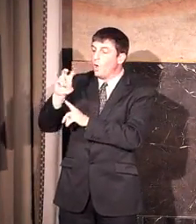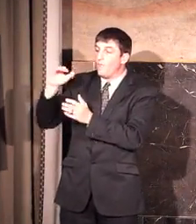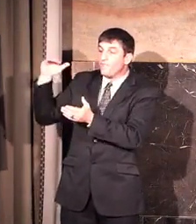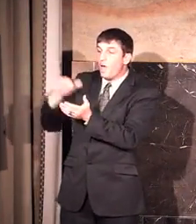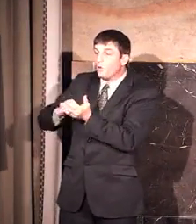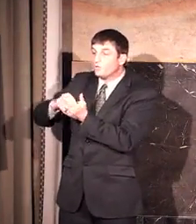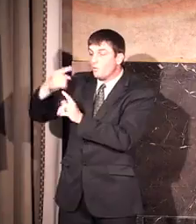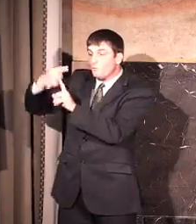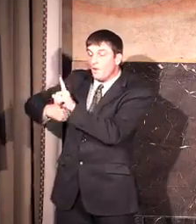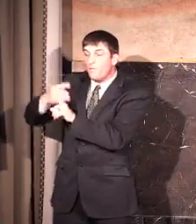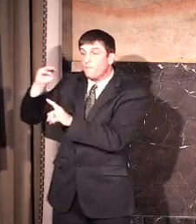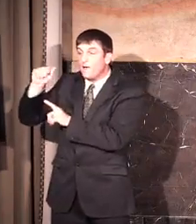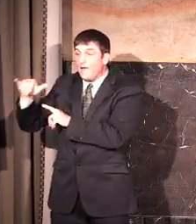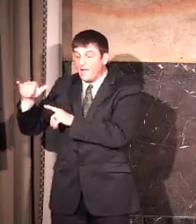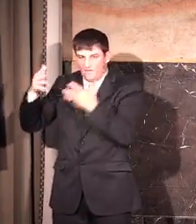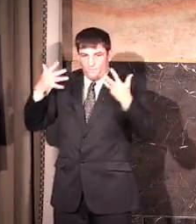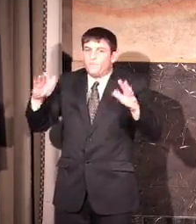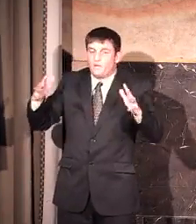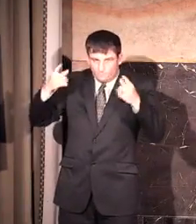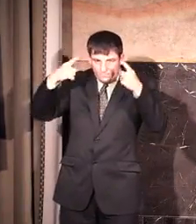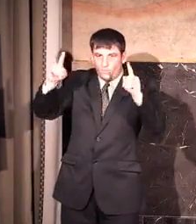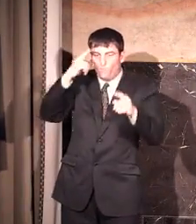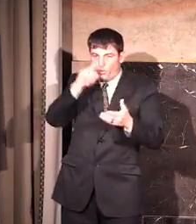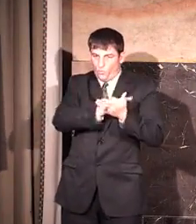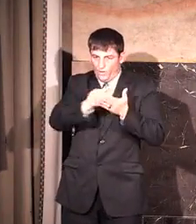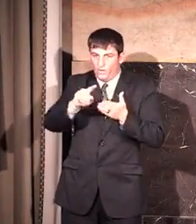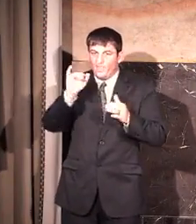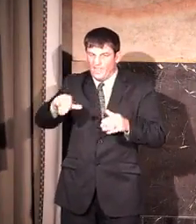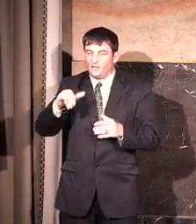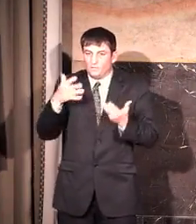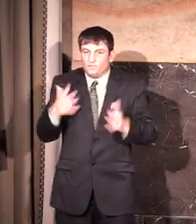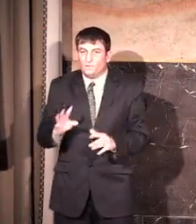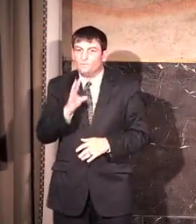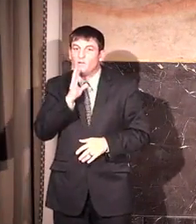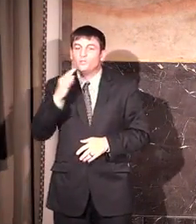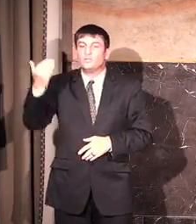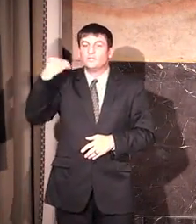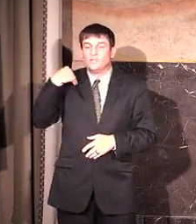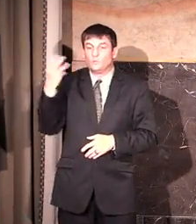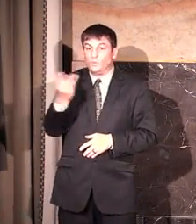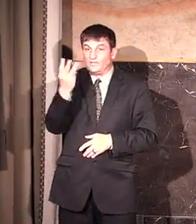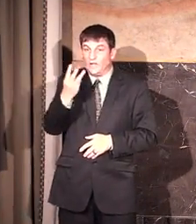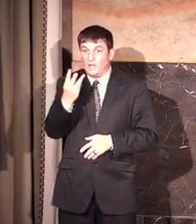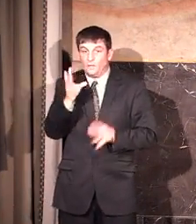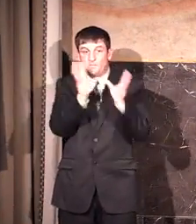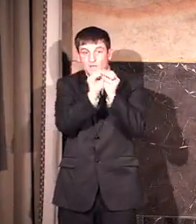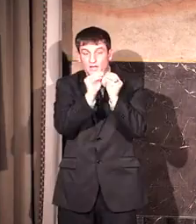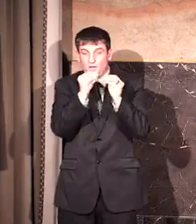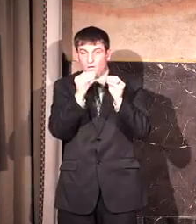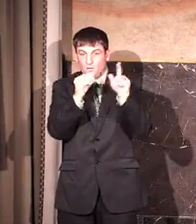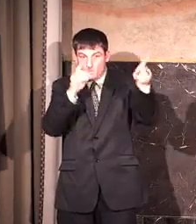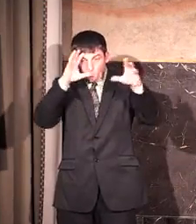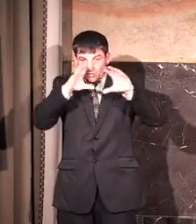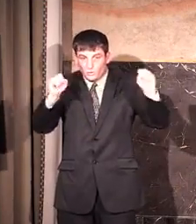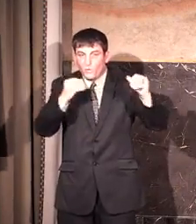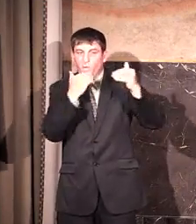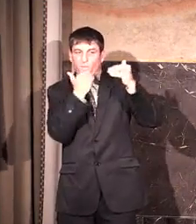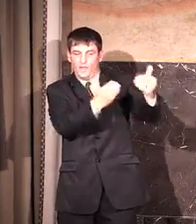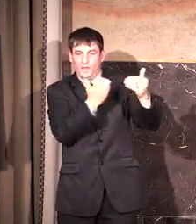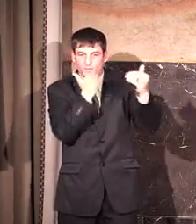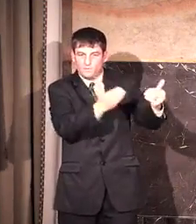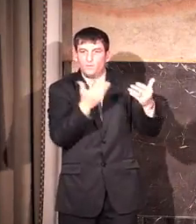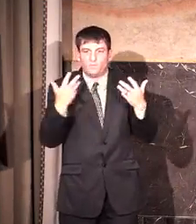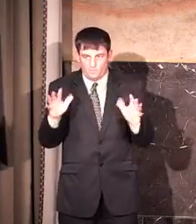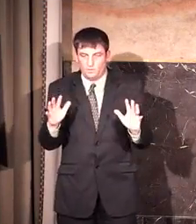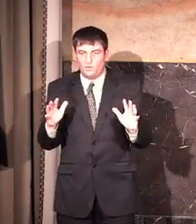was one of the things that we mentioned in the Oval Office last Wednesday when we met with the president, is we thanked him and the vice